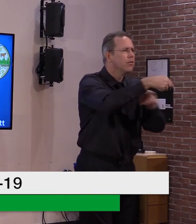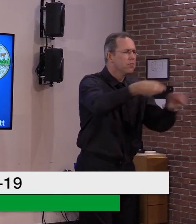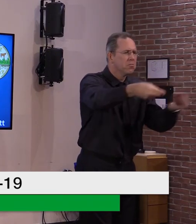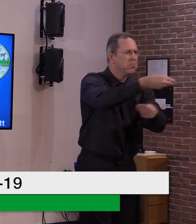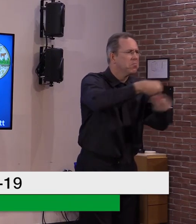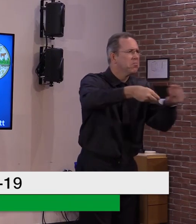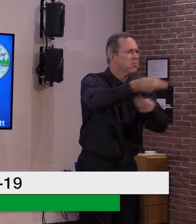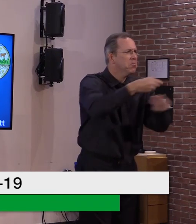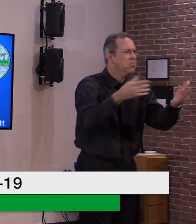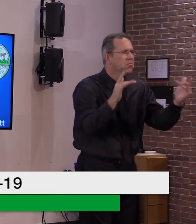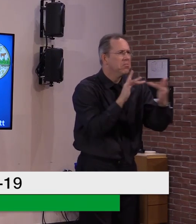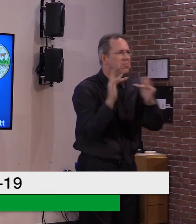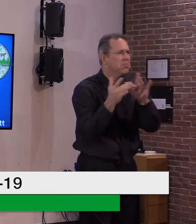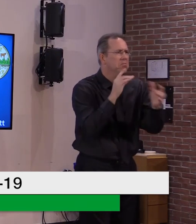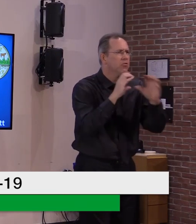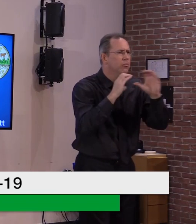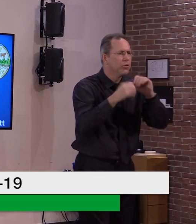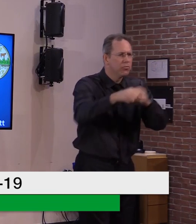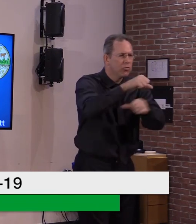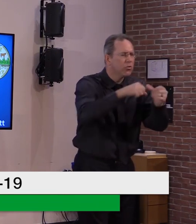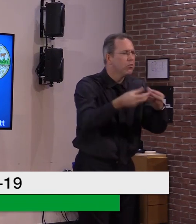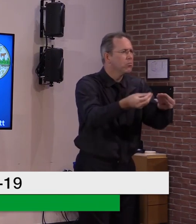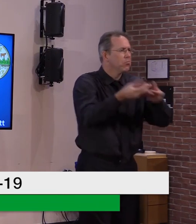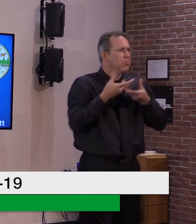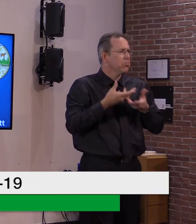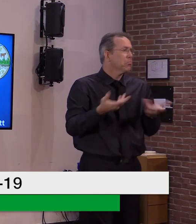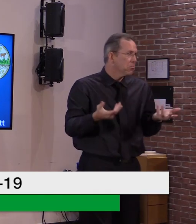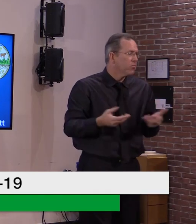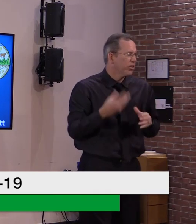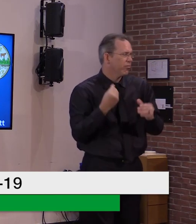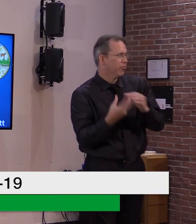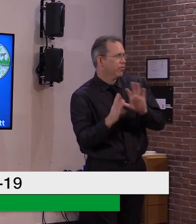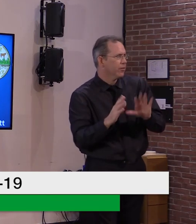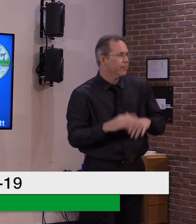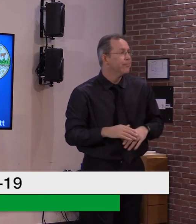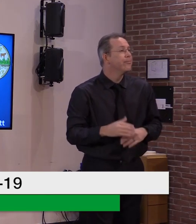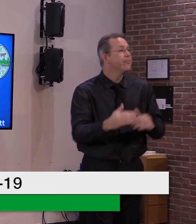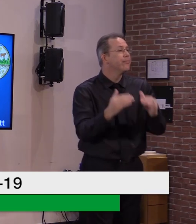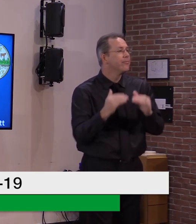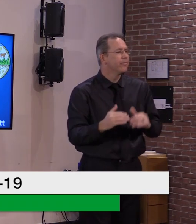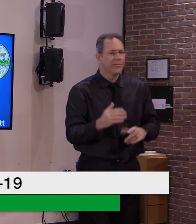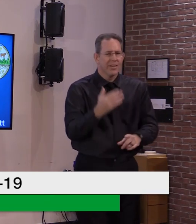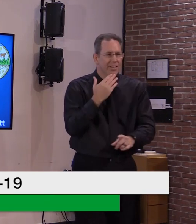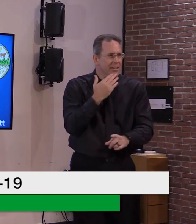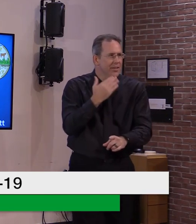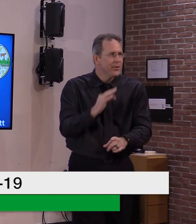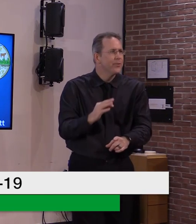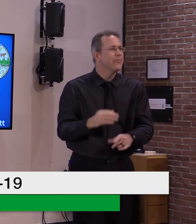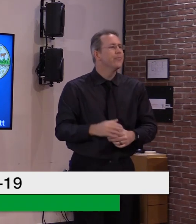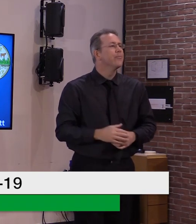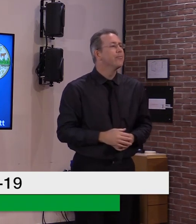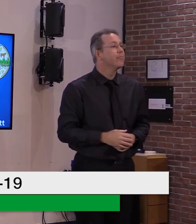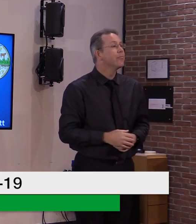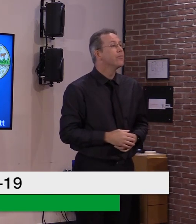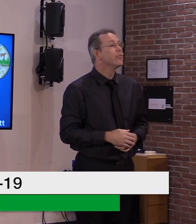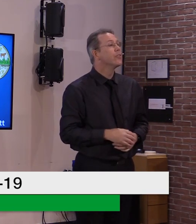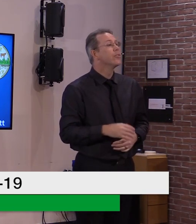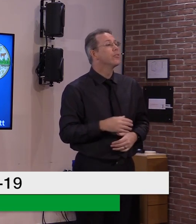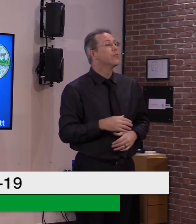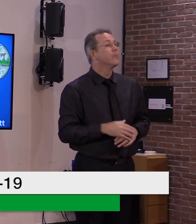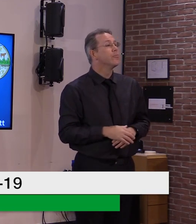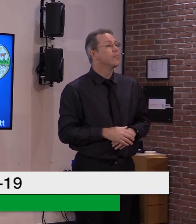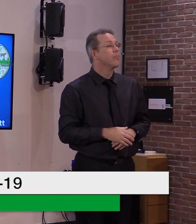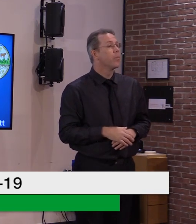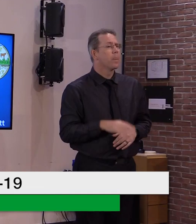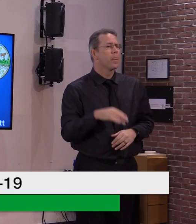okay thank you i also wanted to uh just say that i appreciate the new nursing home data that i asked for last week appearing in the young